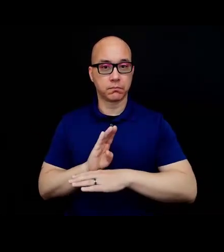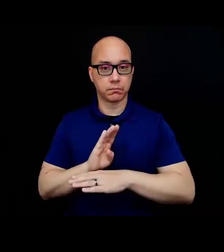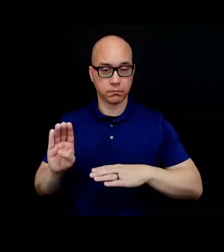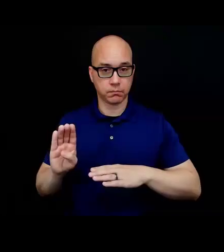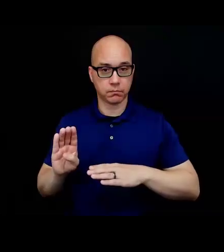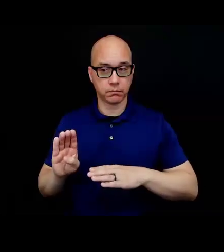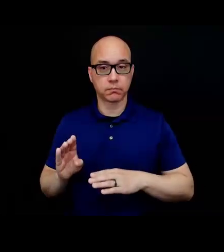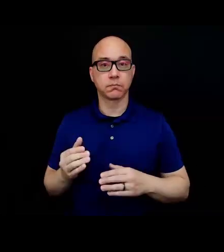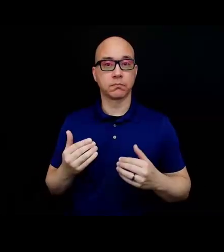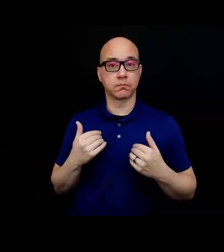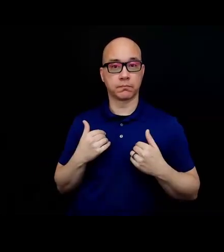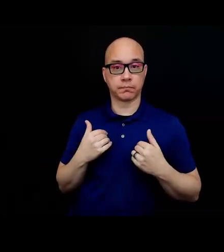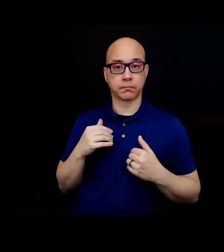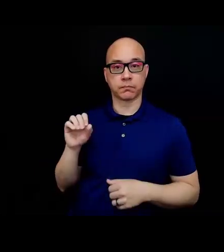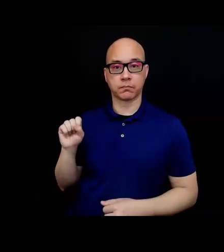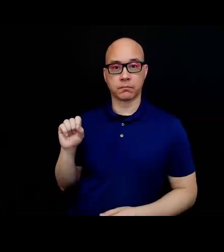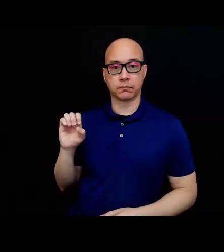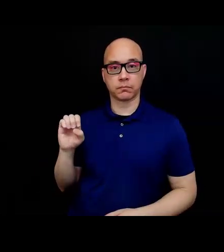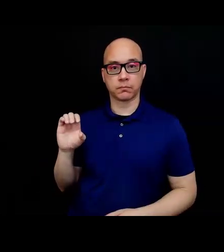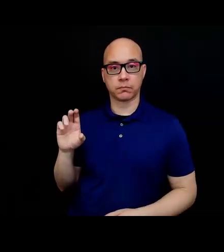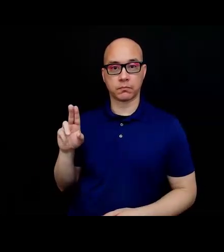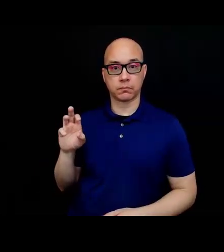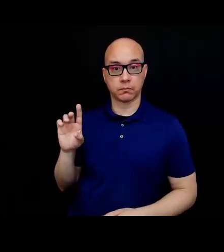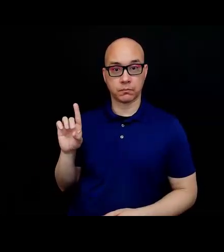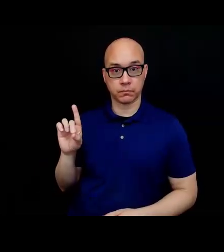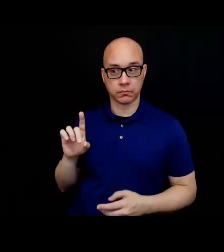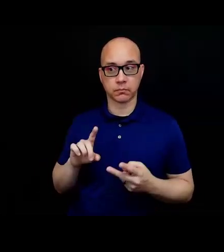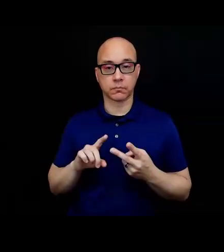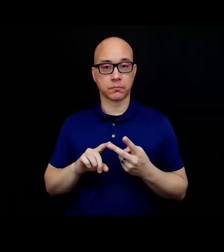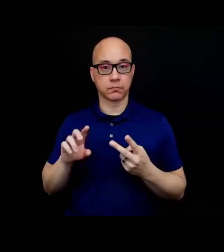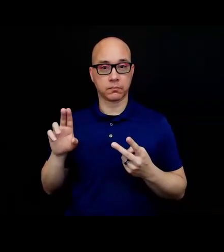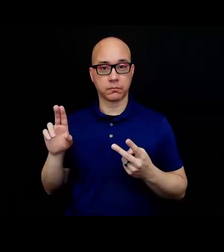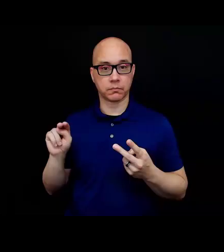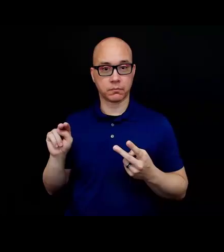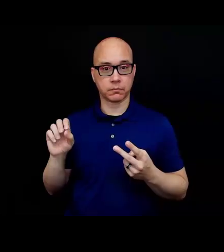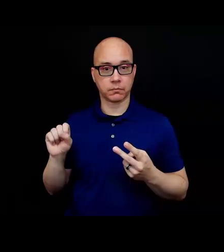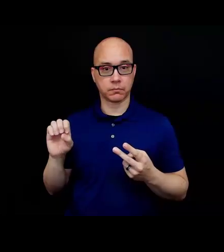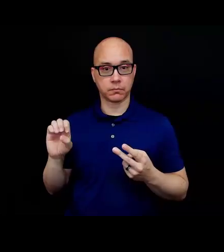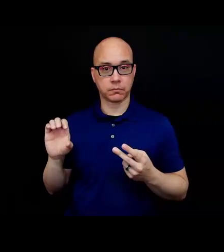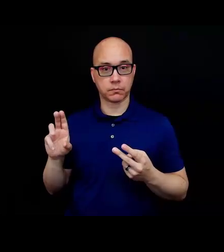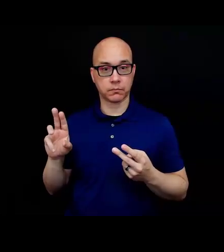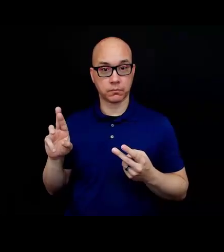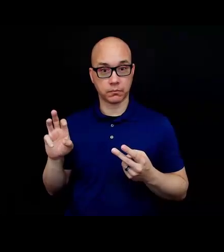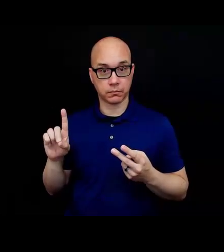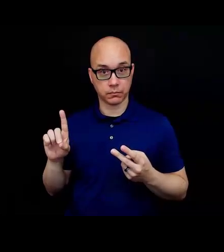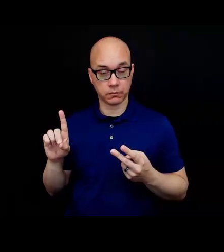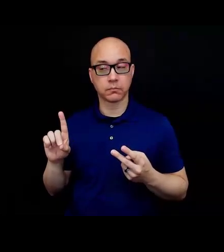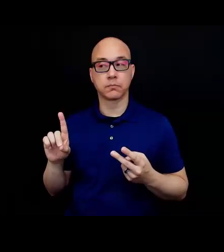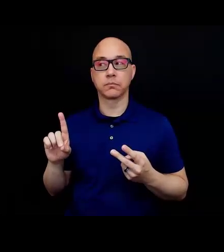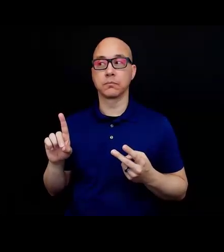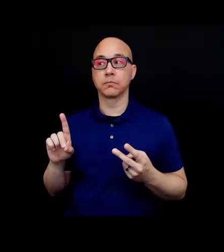secured, you have unsecured, and we'll talk about later in the slides those that